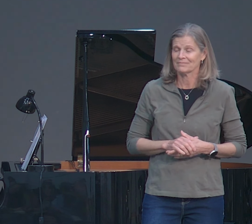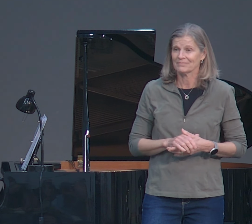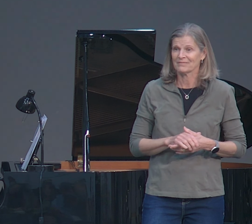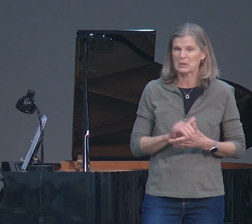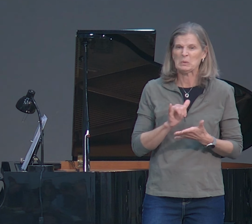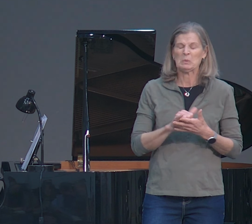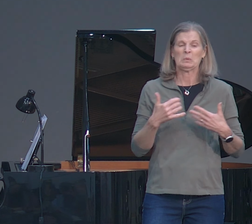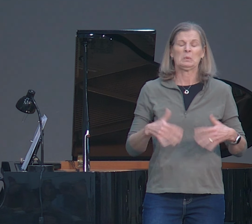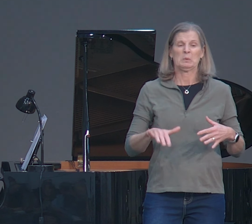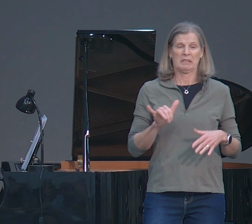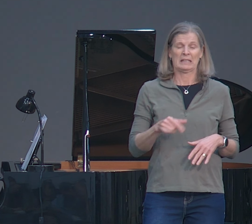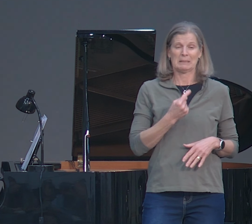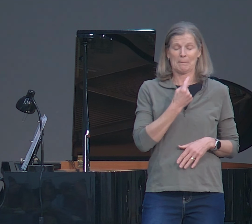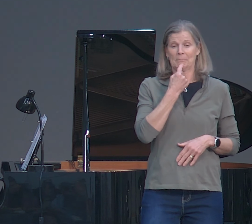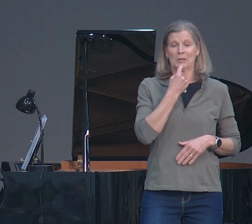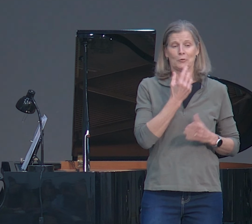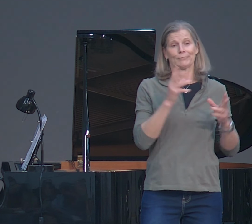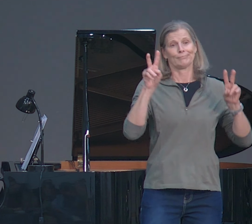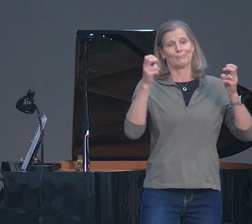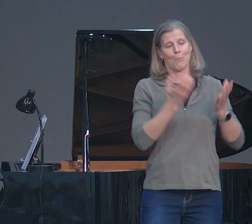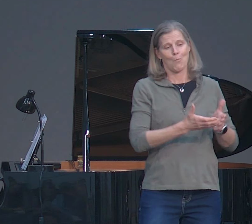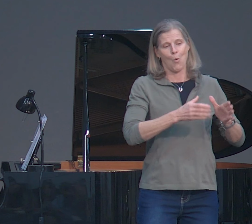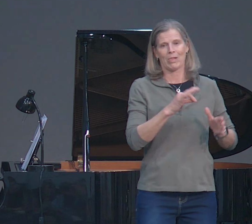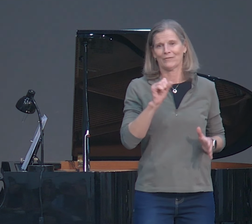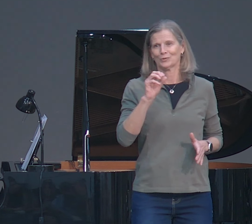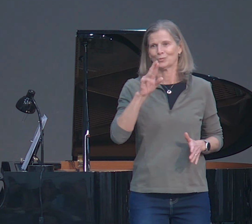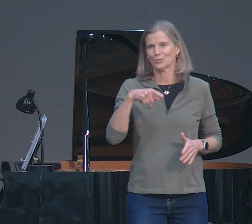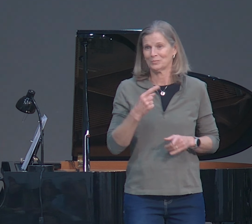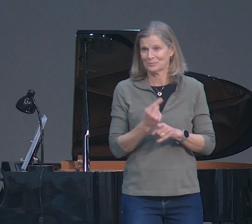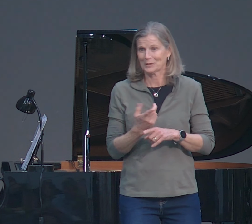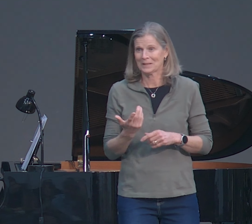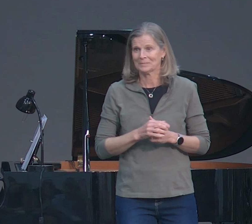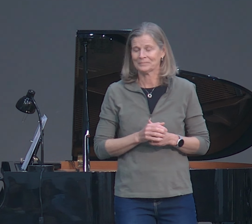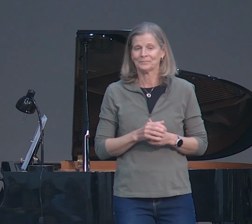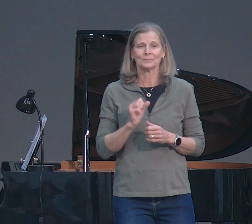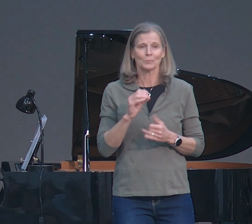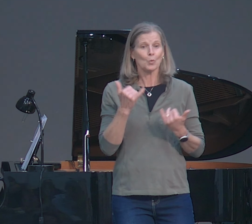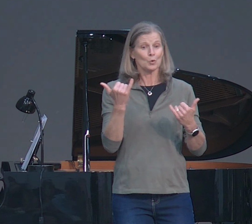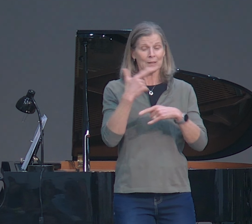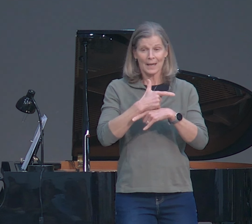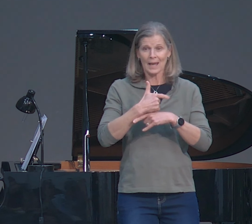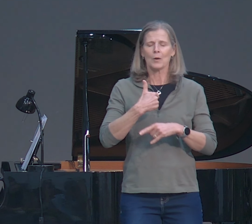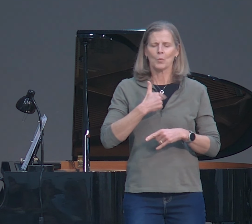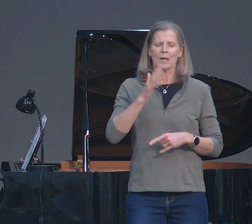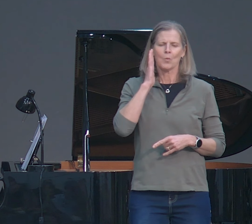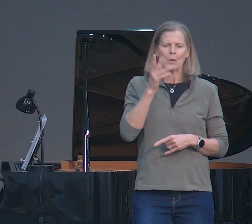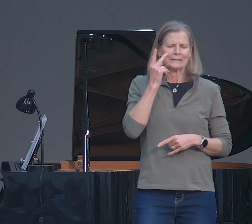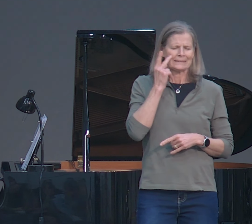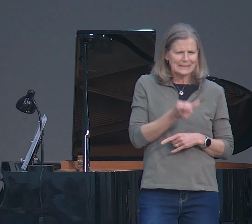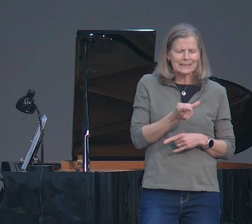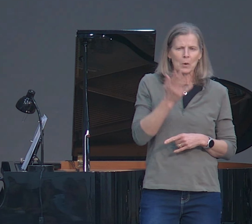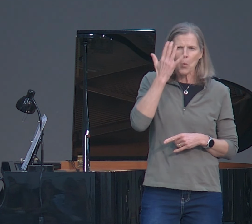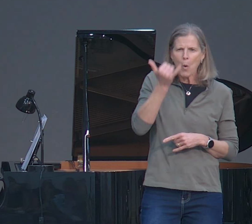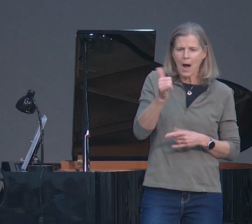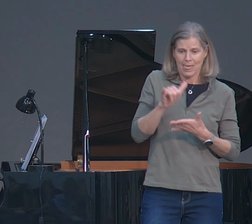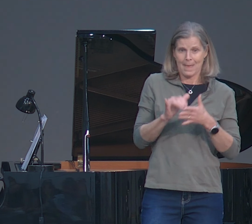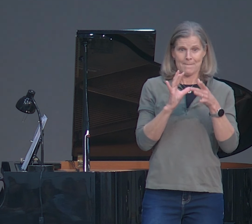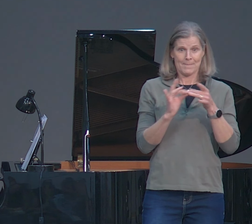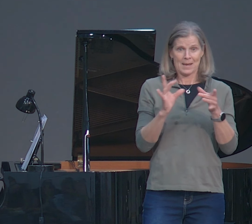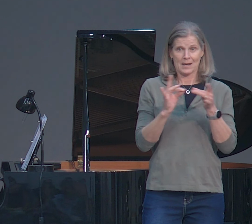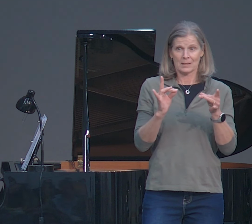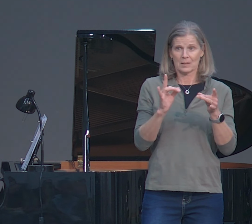That's a bitter bowl of soup, isn't it? Well, today we're not just going to eat the meal in front of us. We're actually going to see why this message is